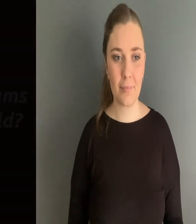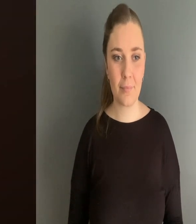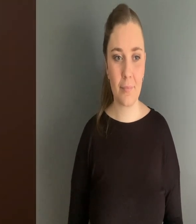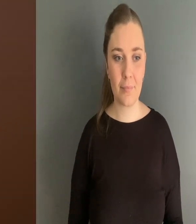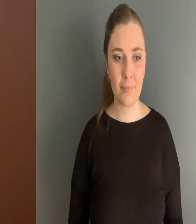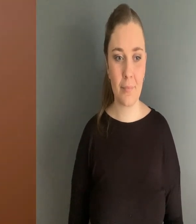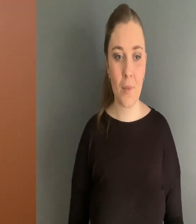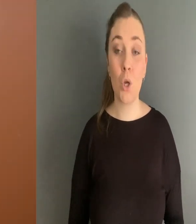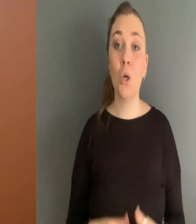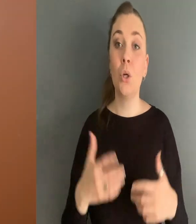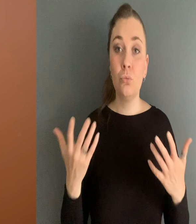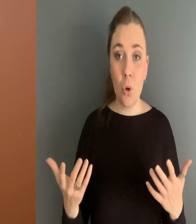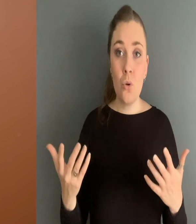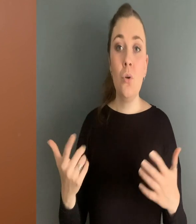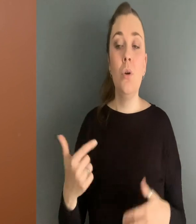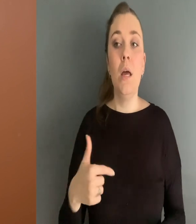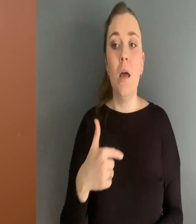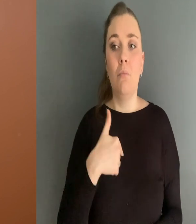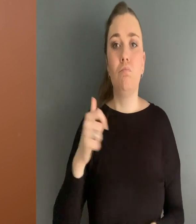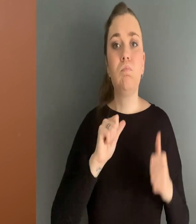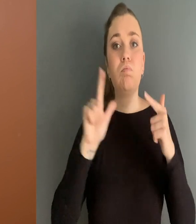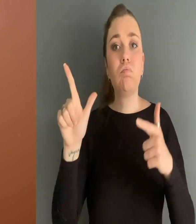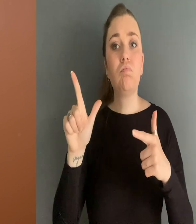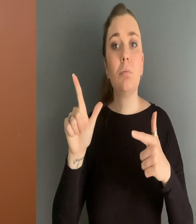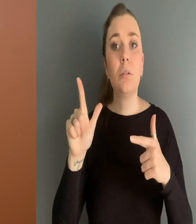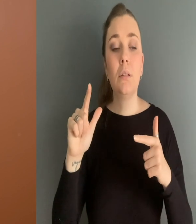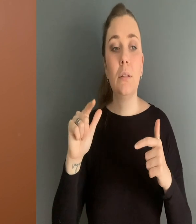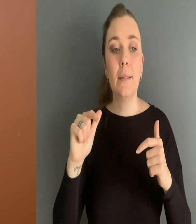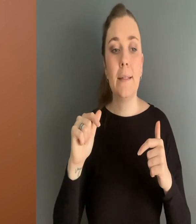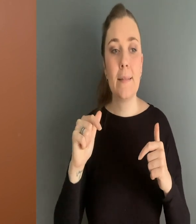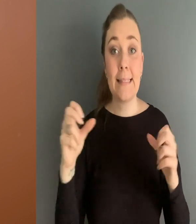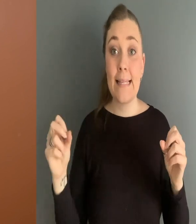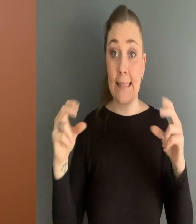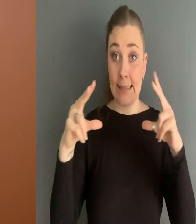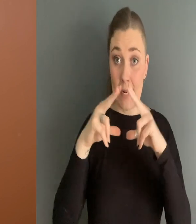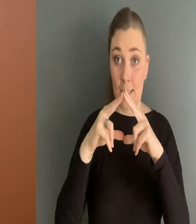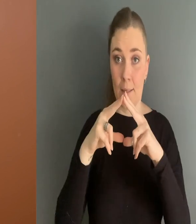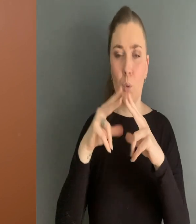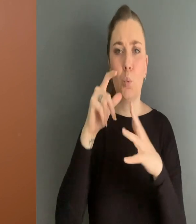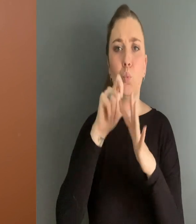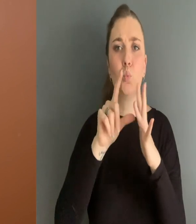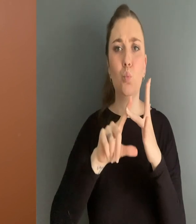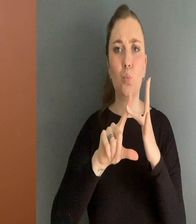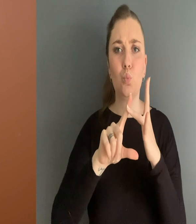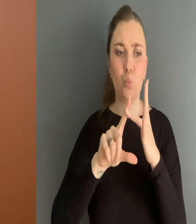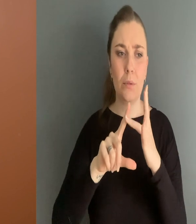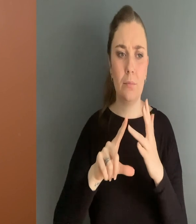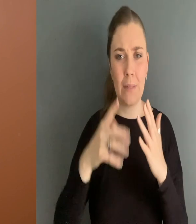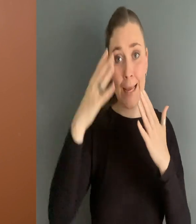so i went to uh sydney to do a